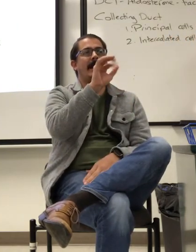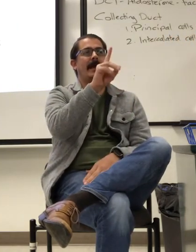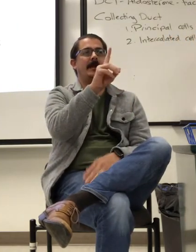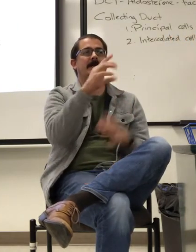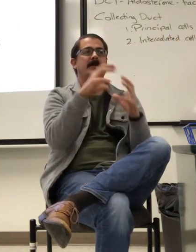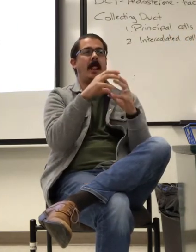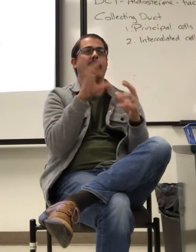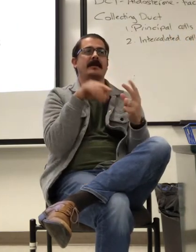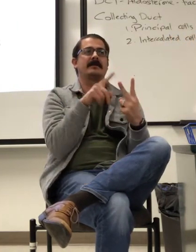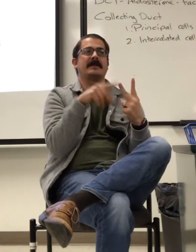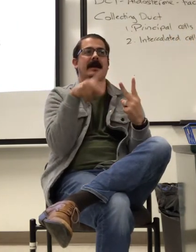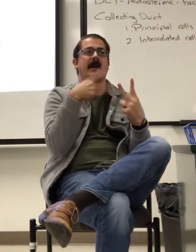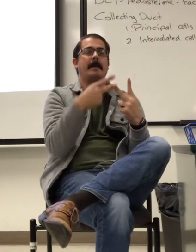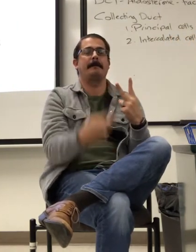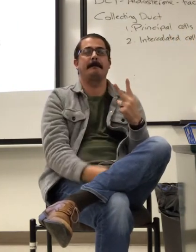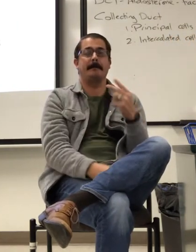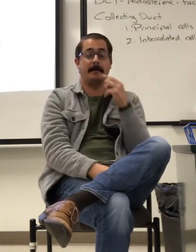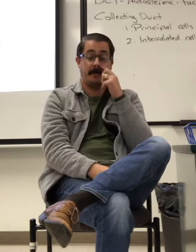and